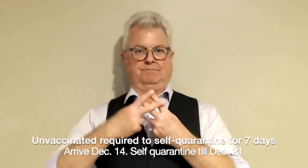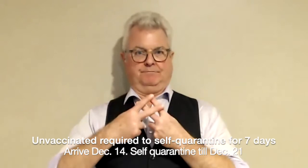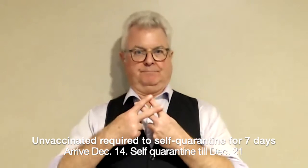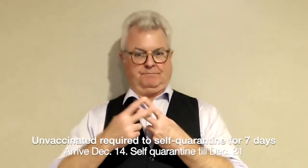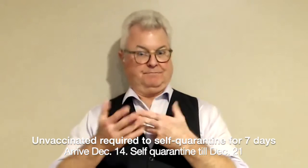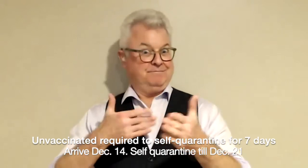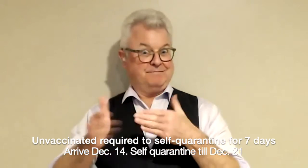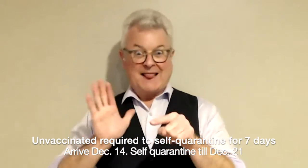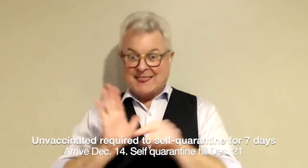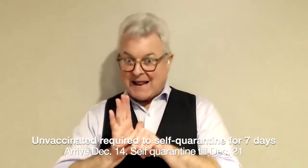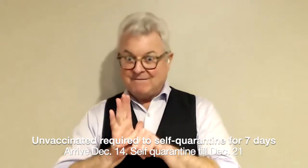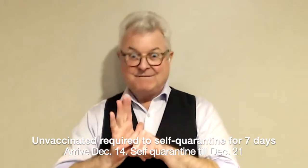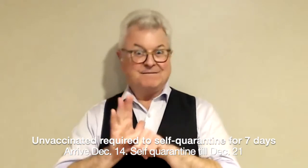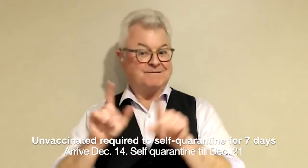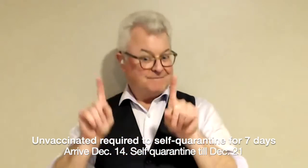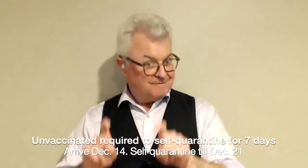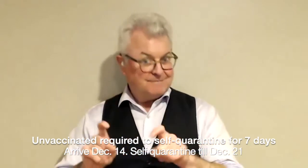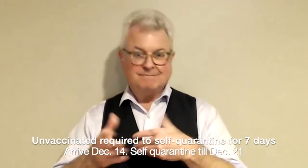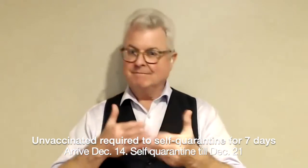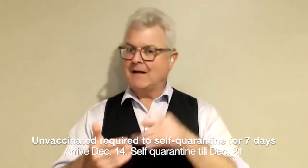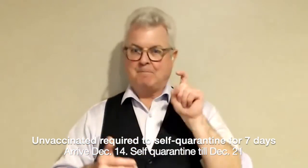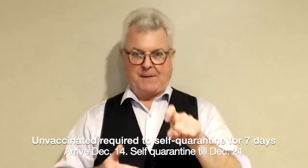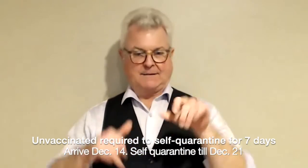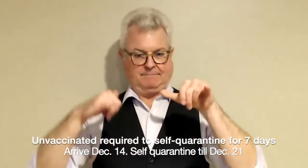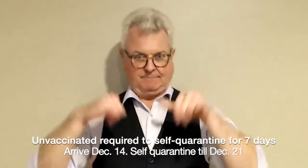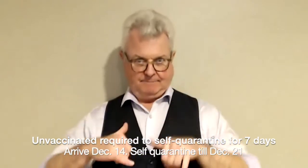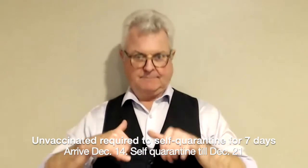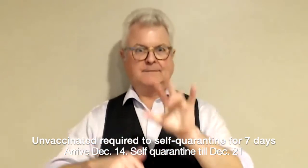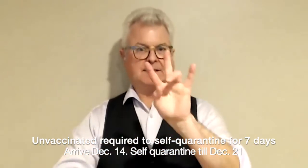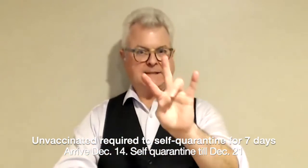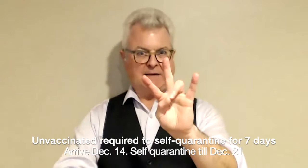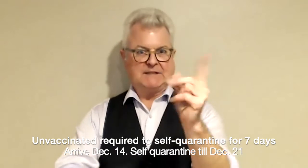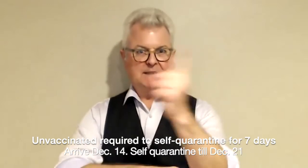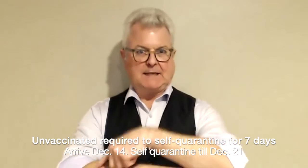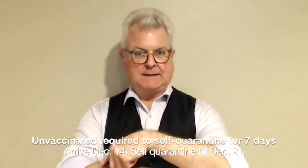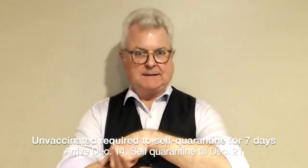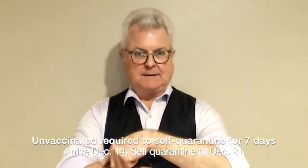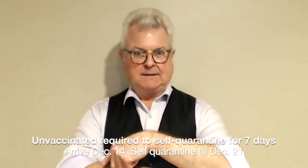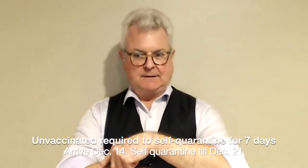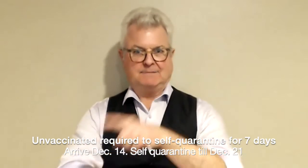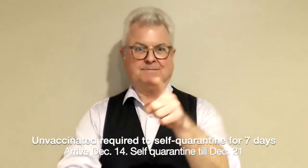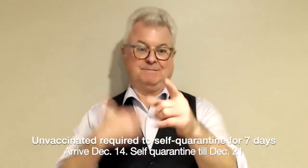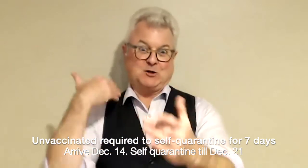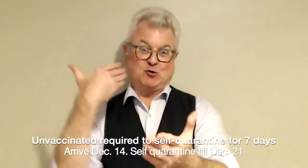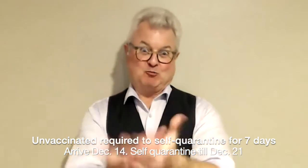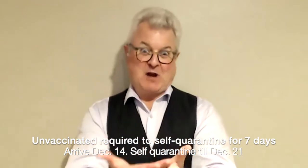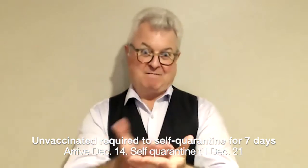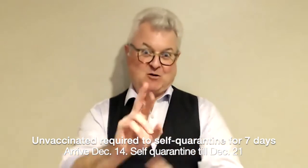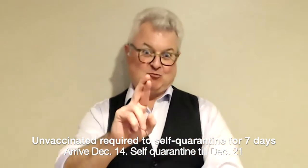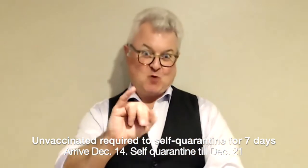required to self-quarantine upon their arrival back to the United States, even though they are negative. Okay, and they have to self-quarantine for 7